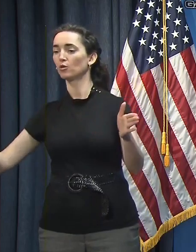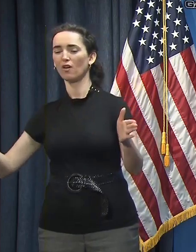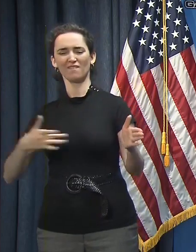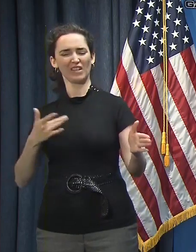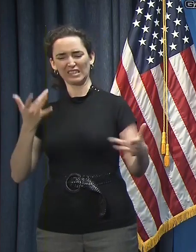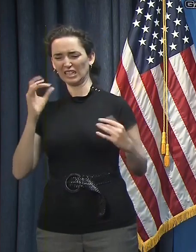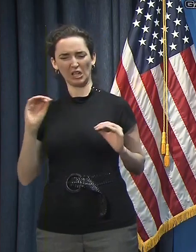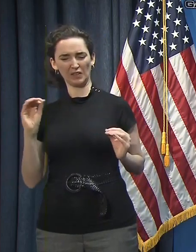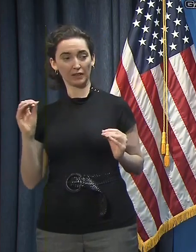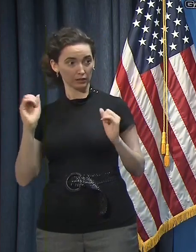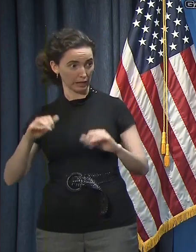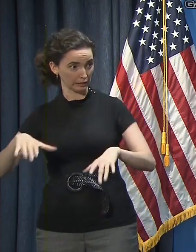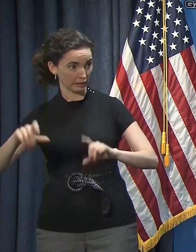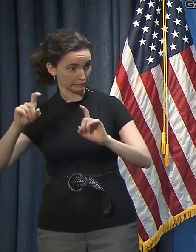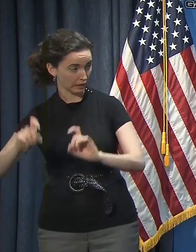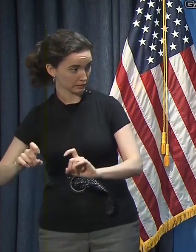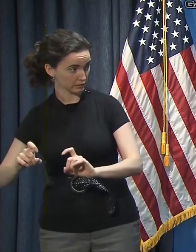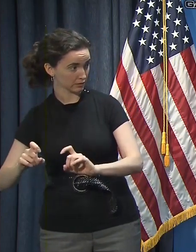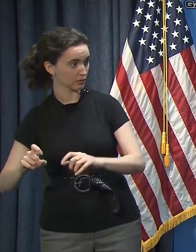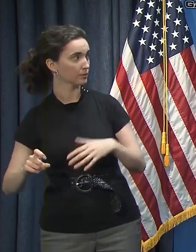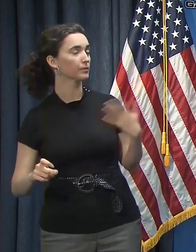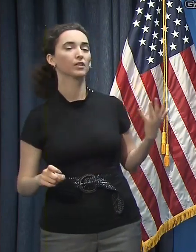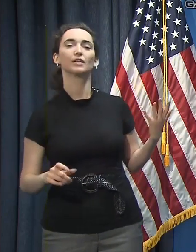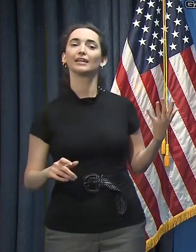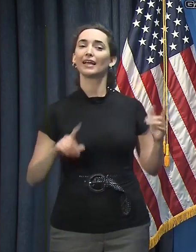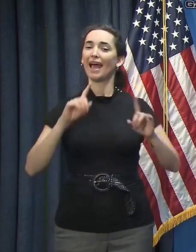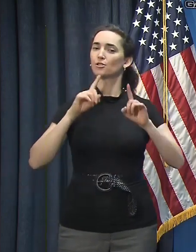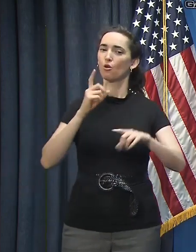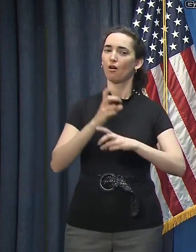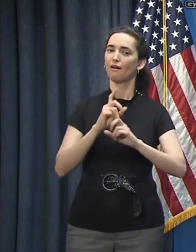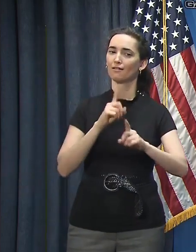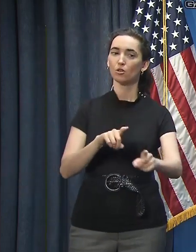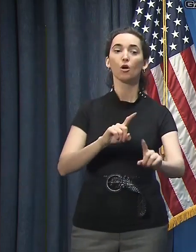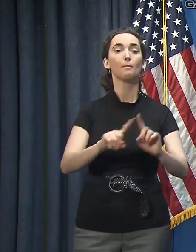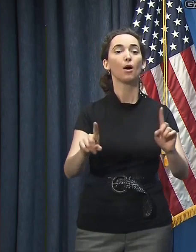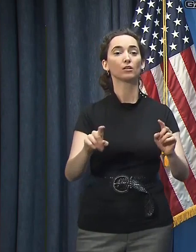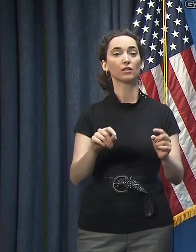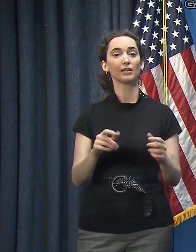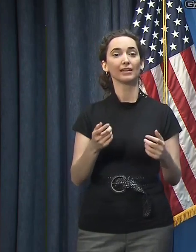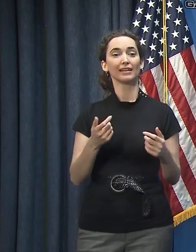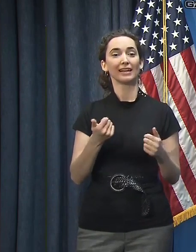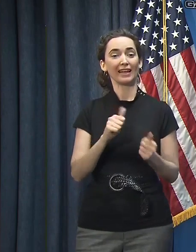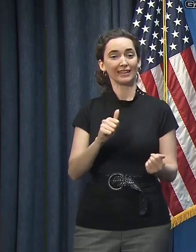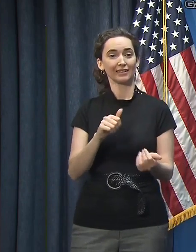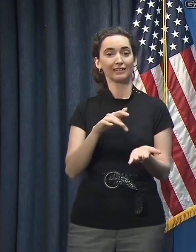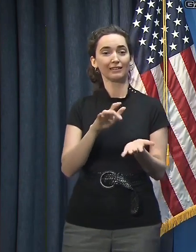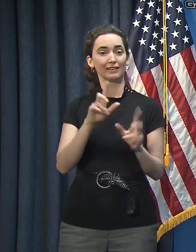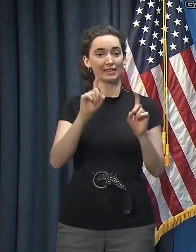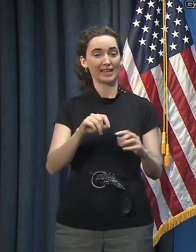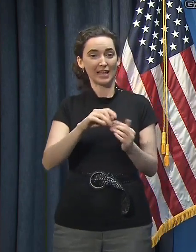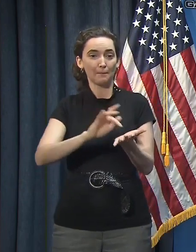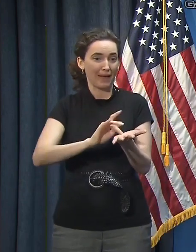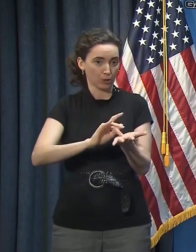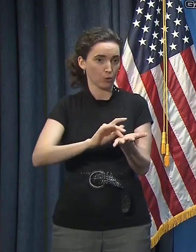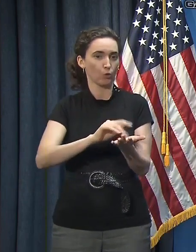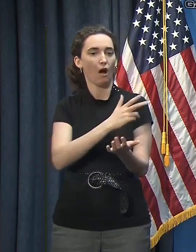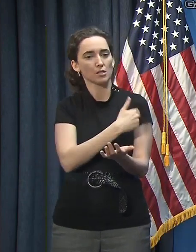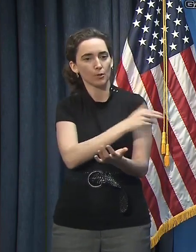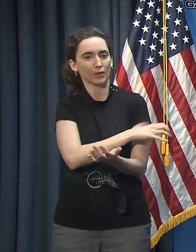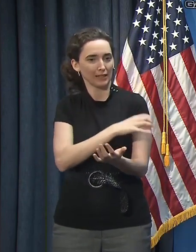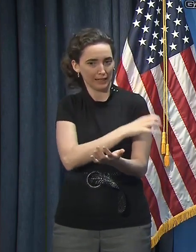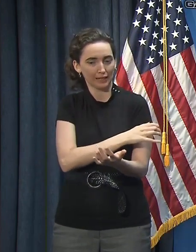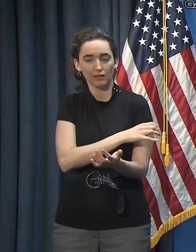So there's no easy answer to that. What I will say is that any test that we do in a medical setting, actually the way that test works or how much we